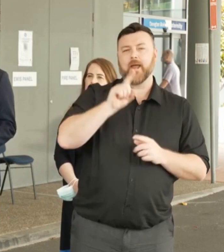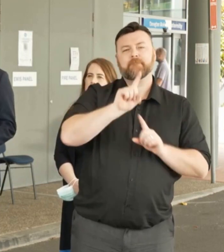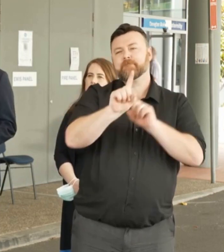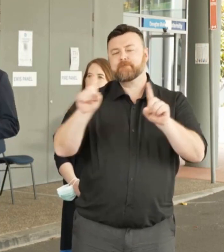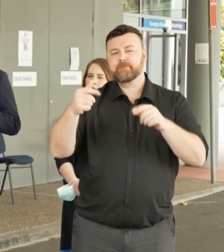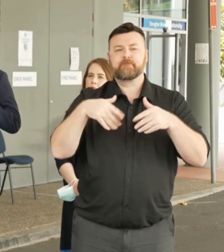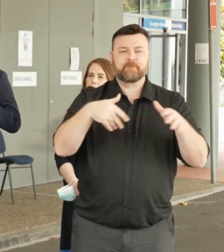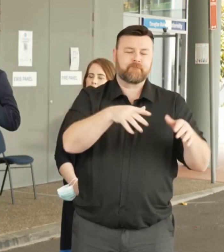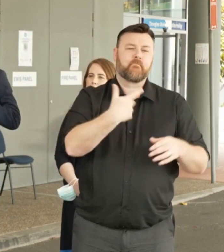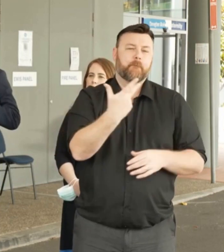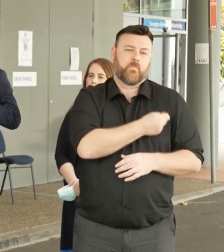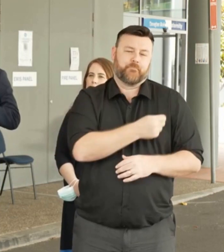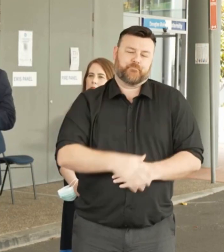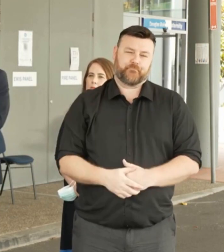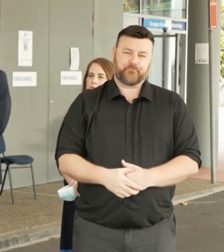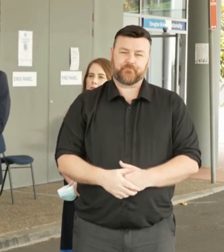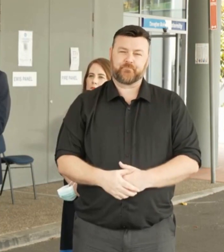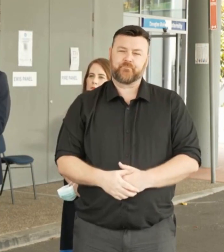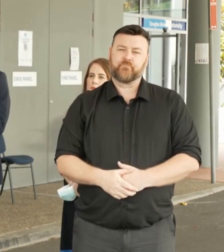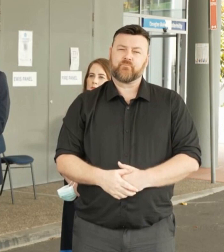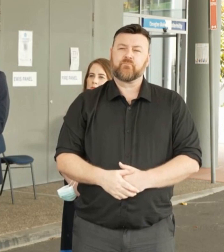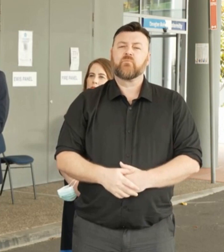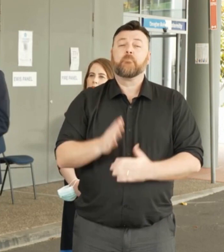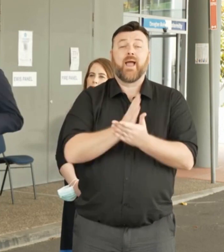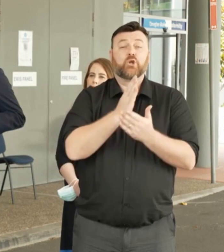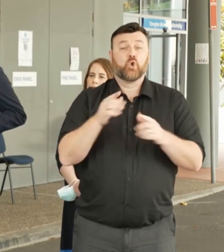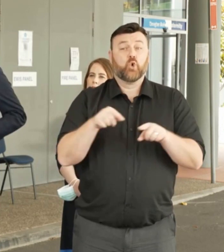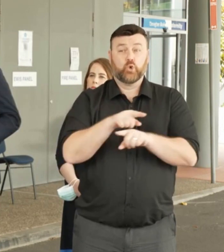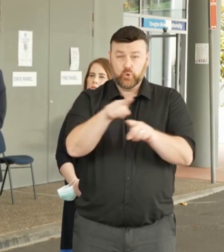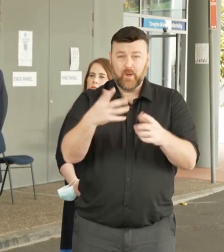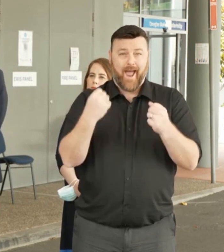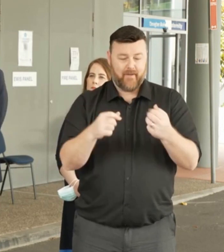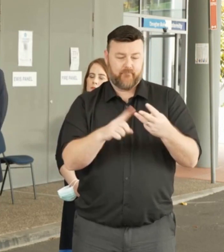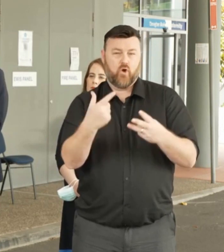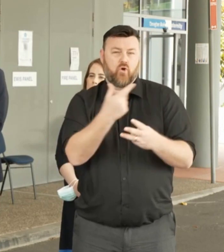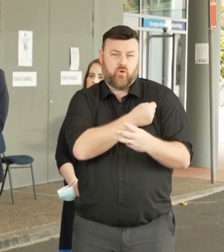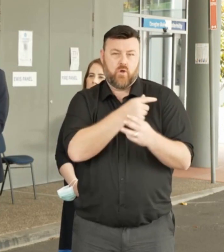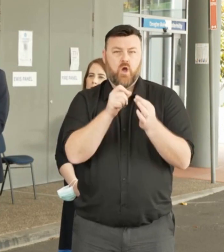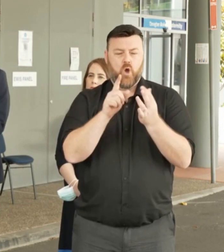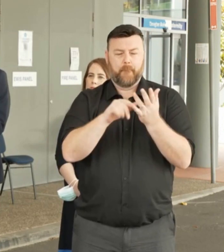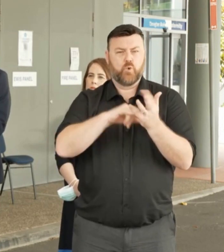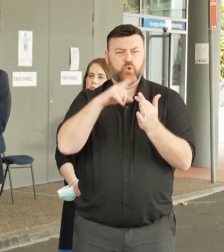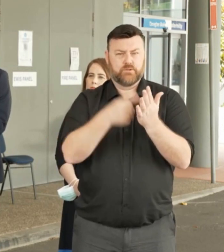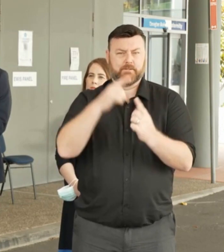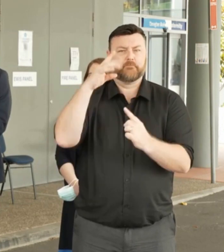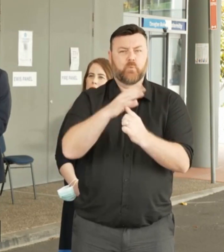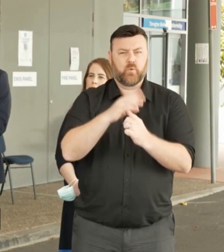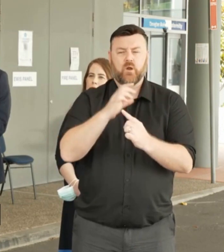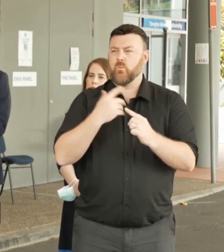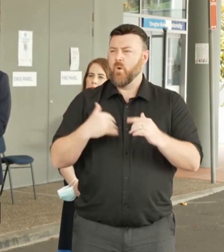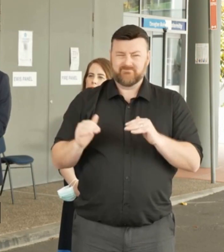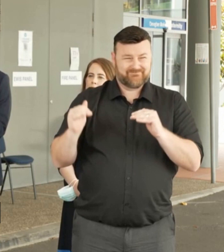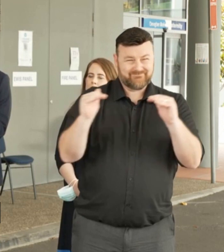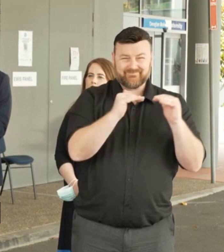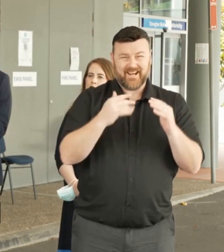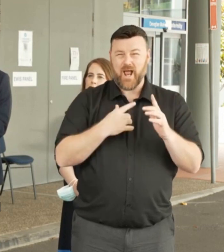appointments as quickly as possible, as easily as possible, to ensure that we get that booster shot uptake to the level that it needs to be.